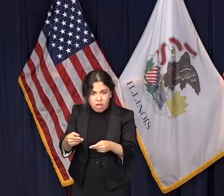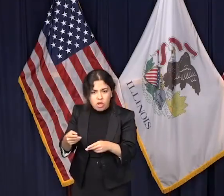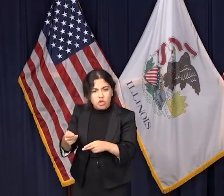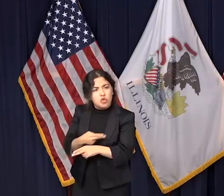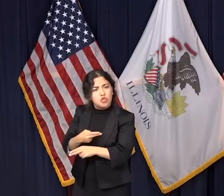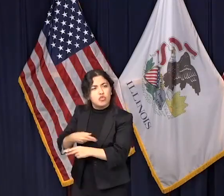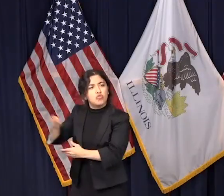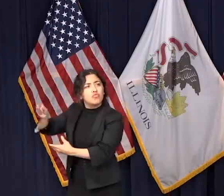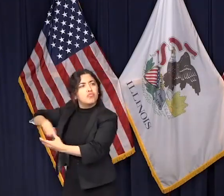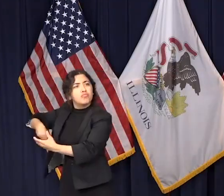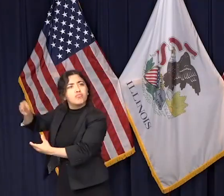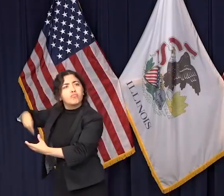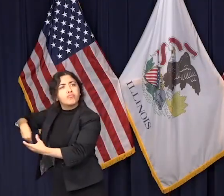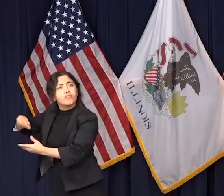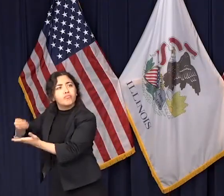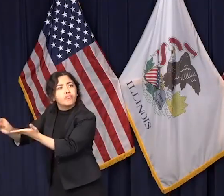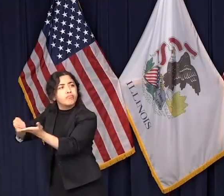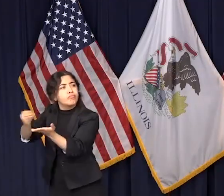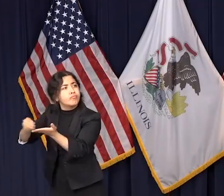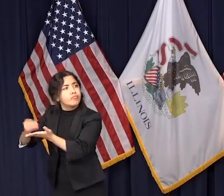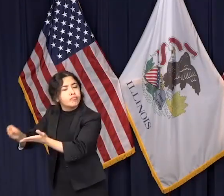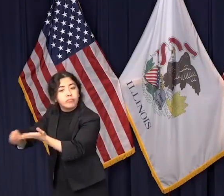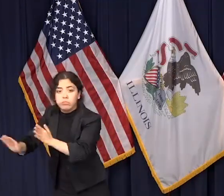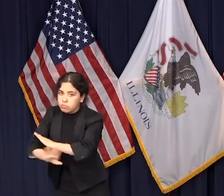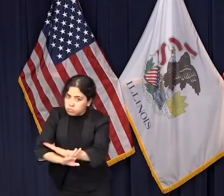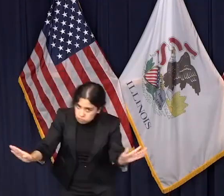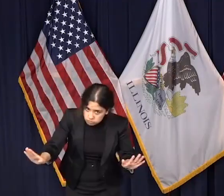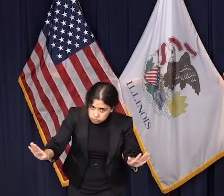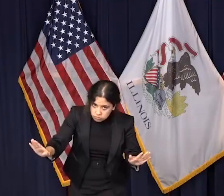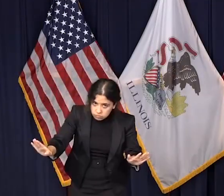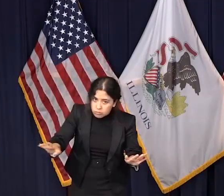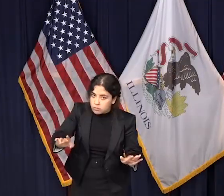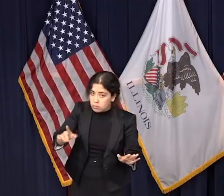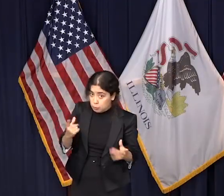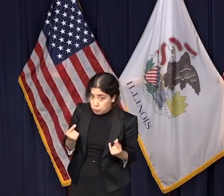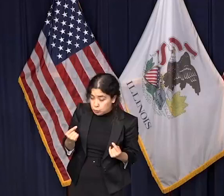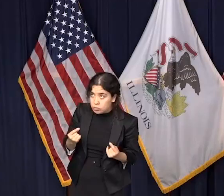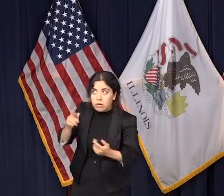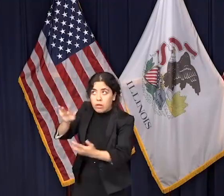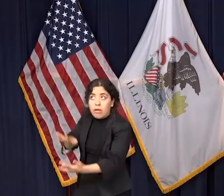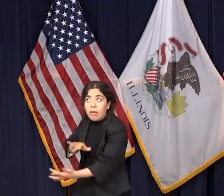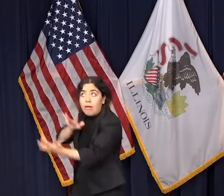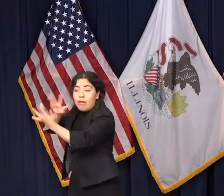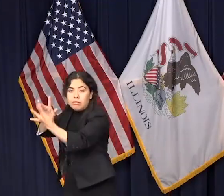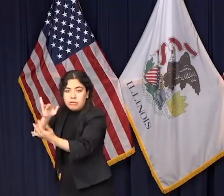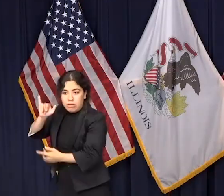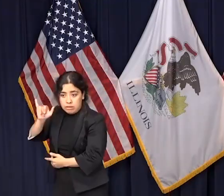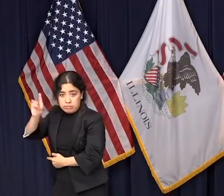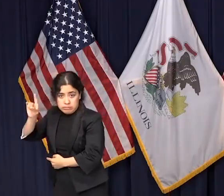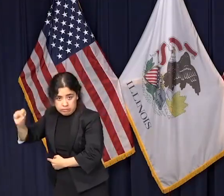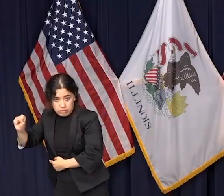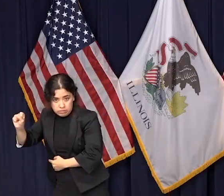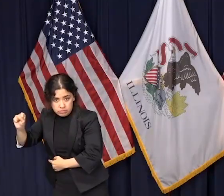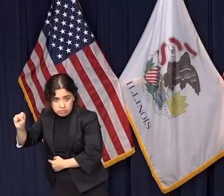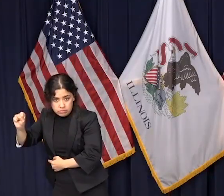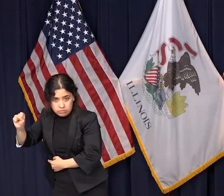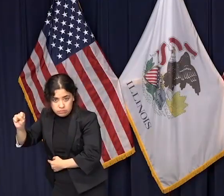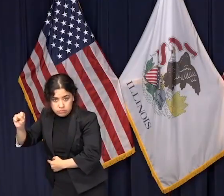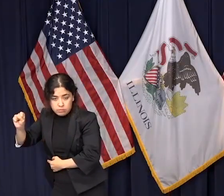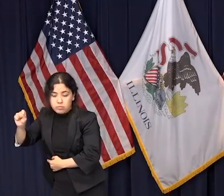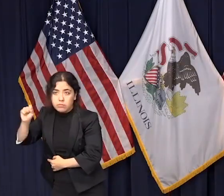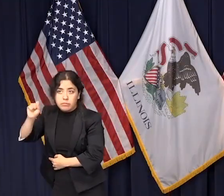the IDES. And you will be contacted at one point or another. Presumably, the